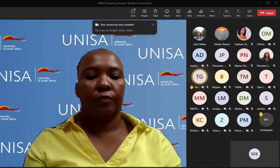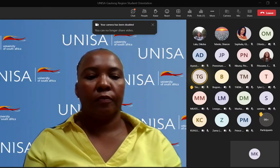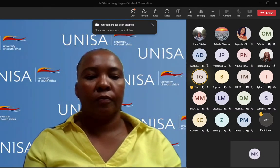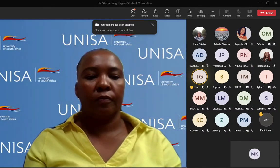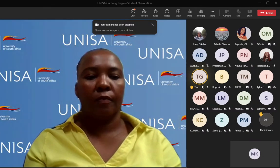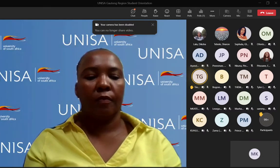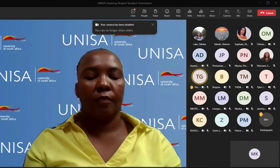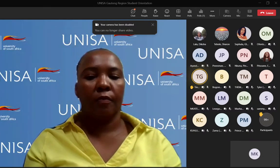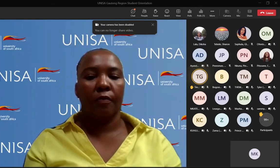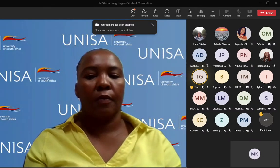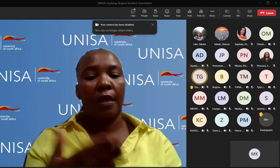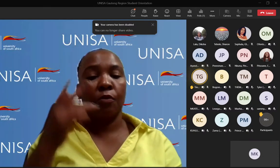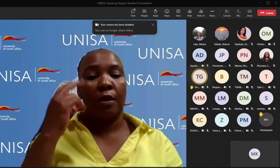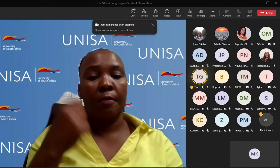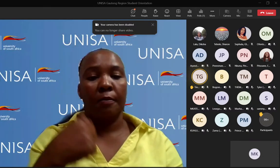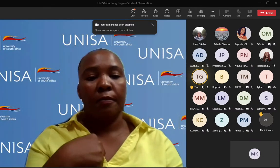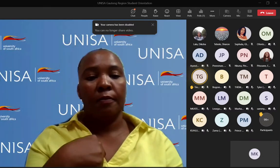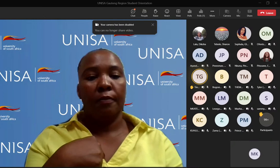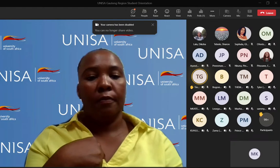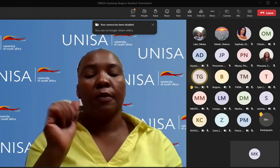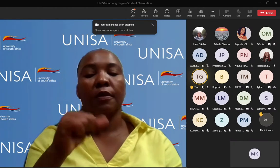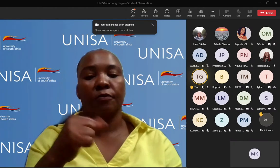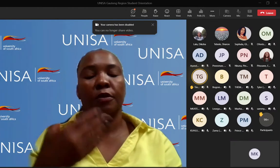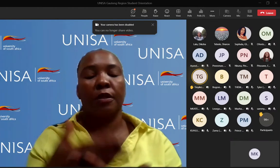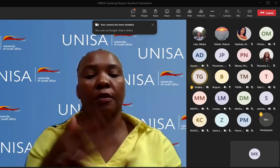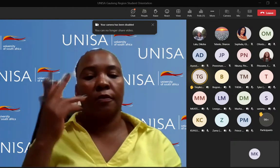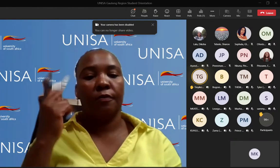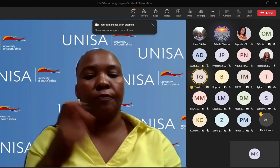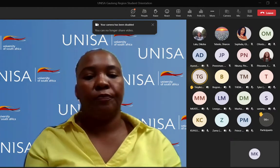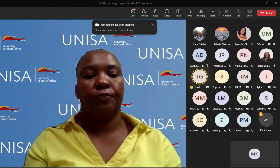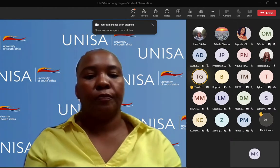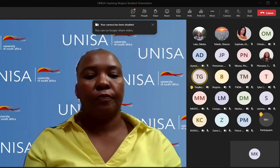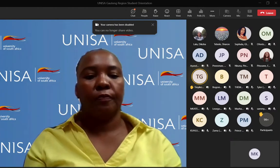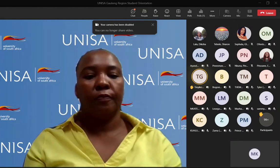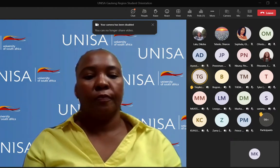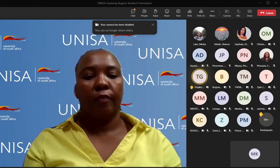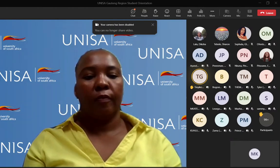can you hear me yes yes I can